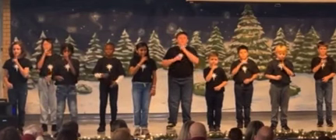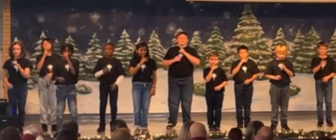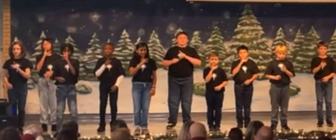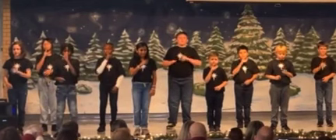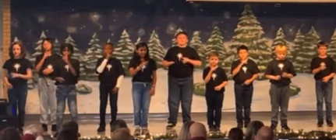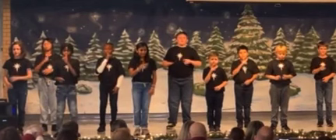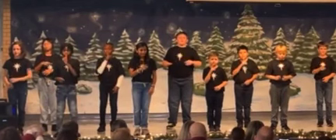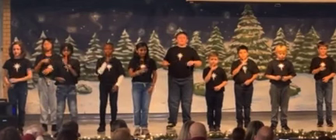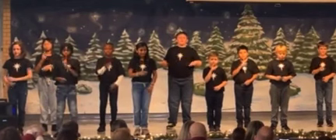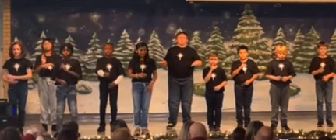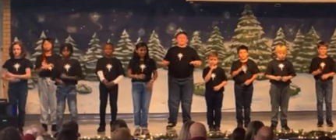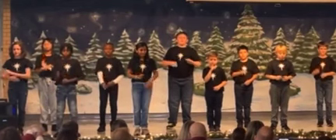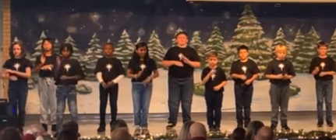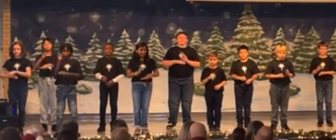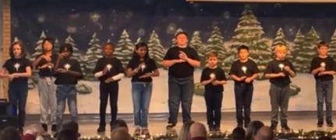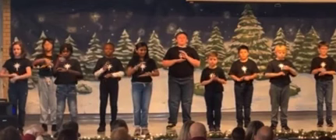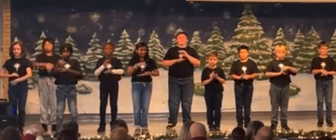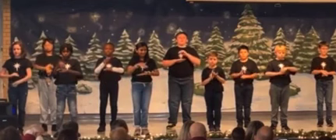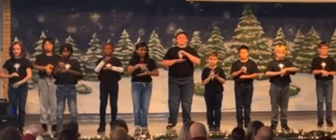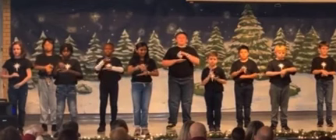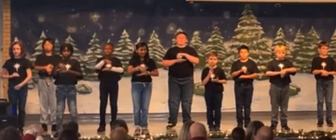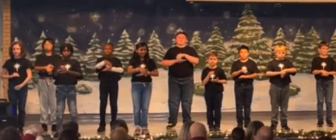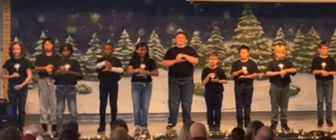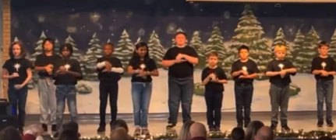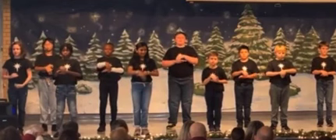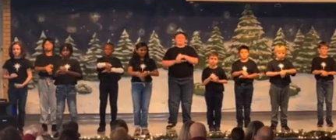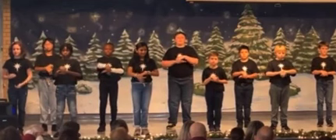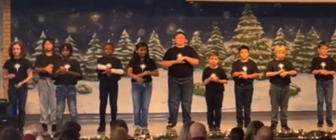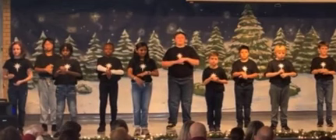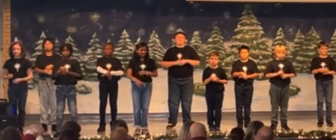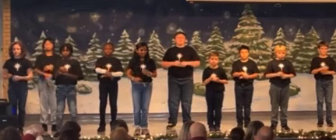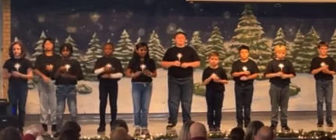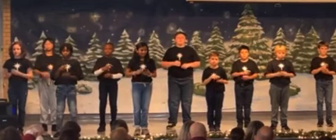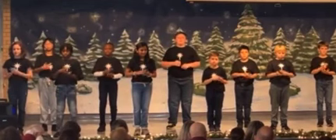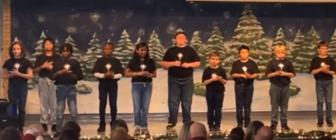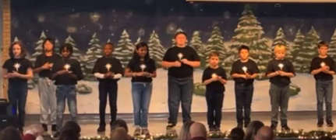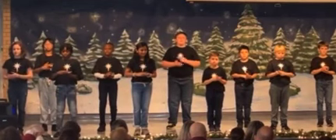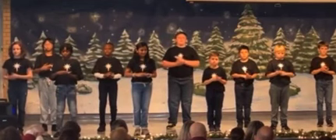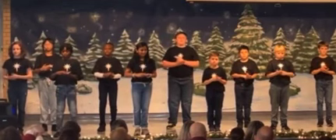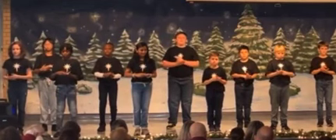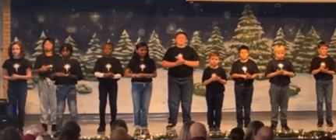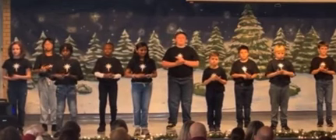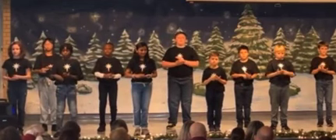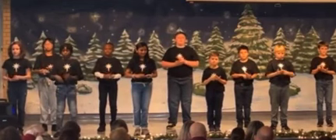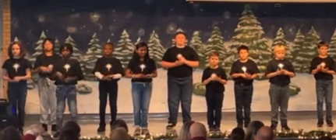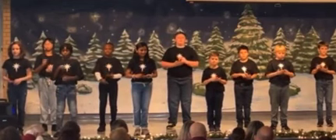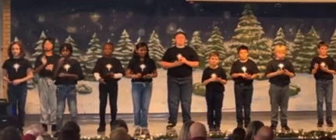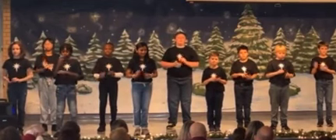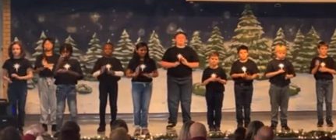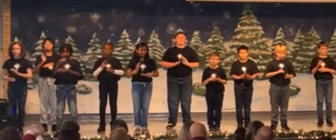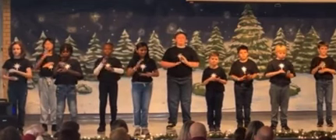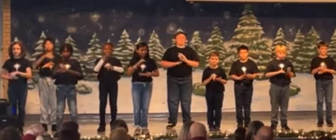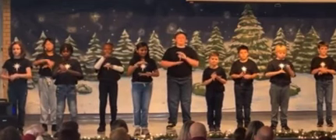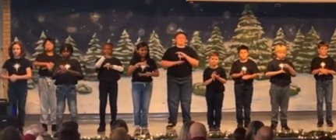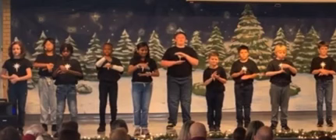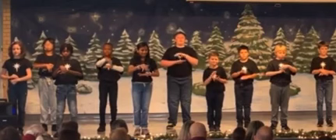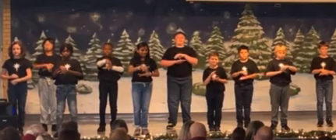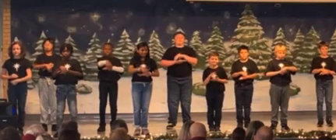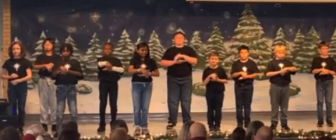Silent night, holy night.